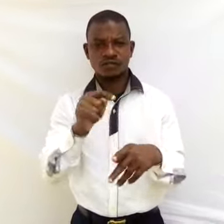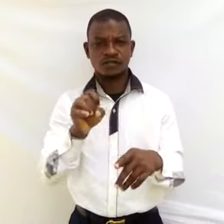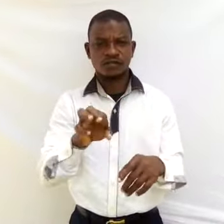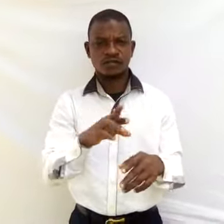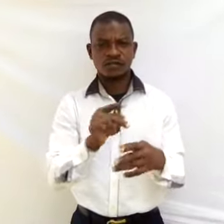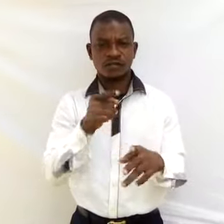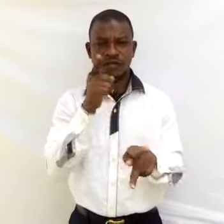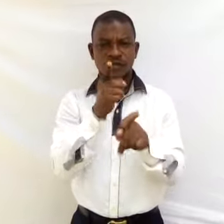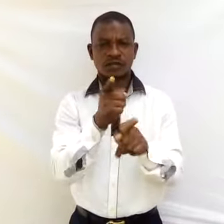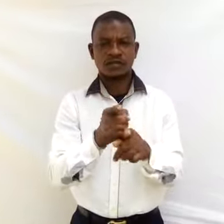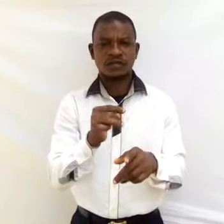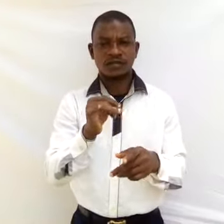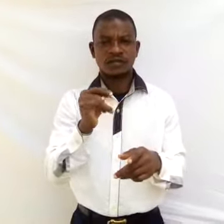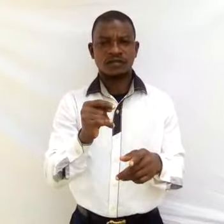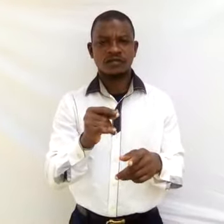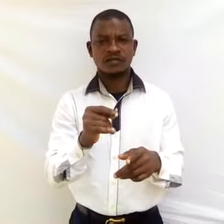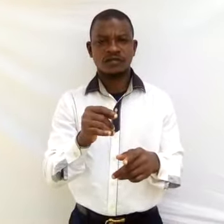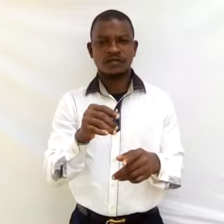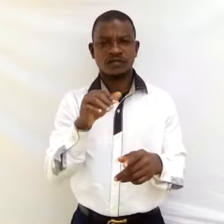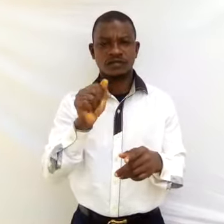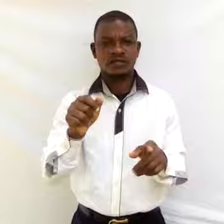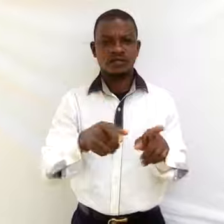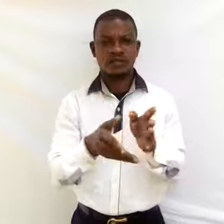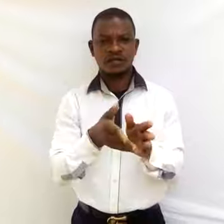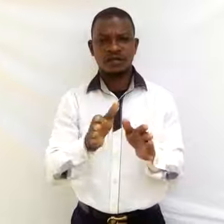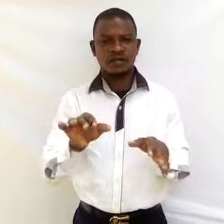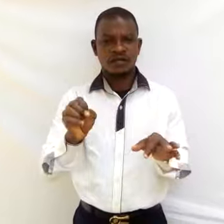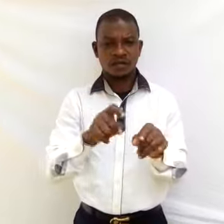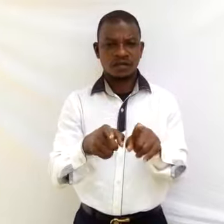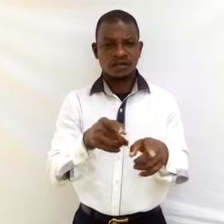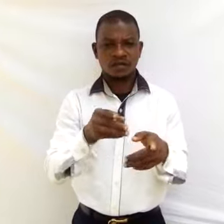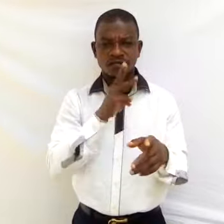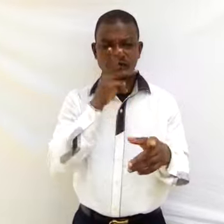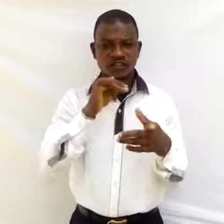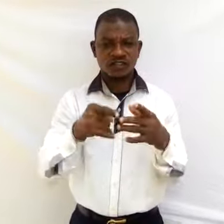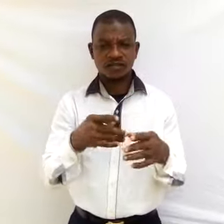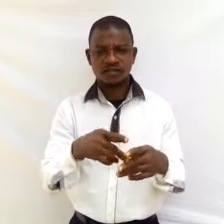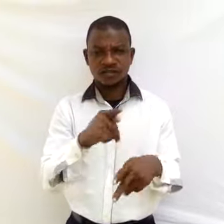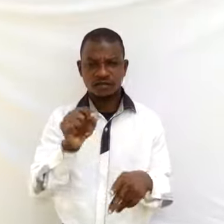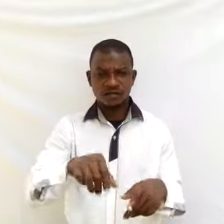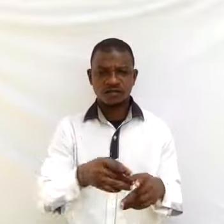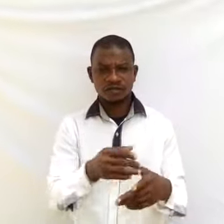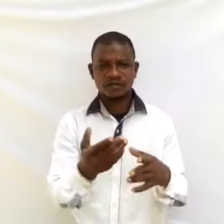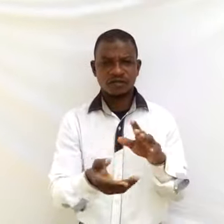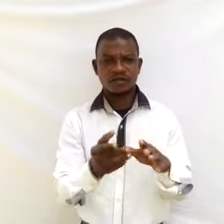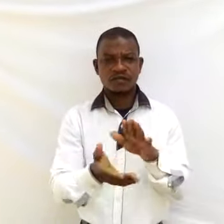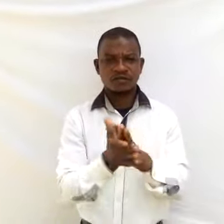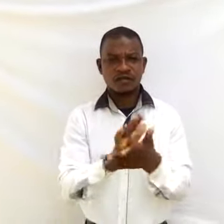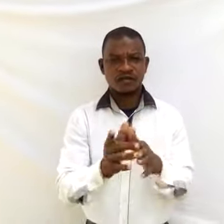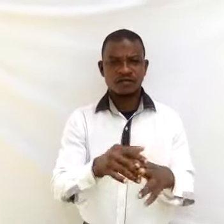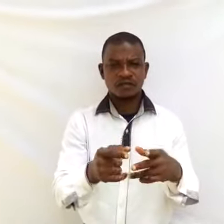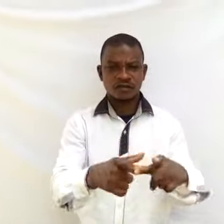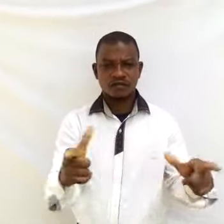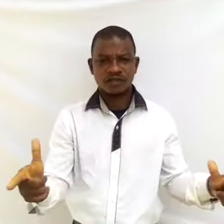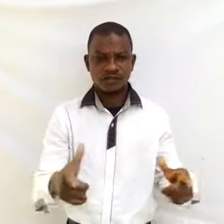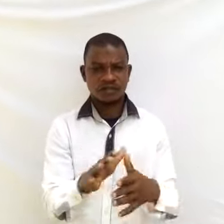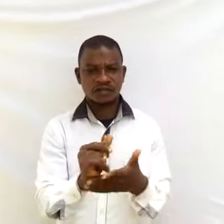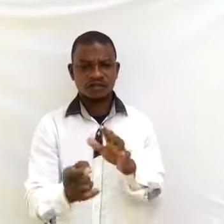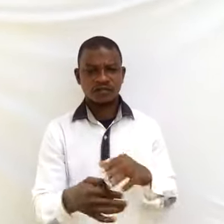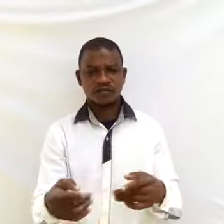Answer: as the water droplets become larger, they began to fall back into the pool of